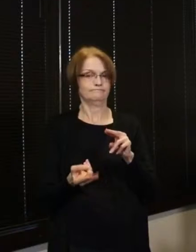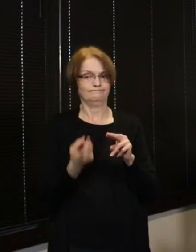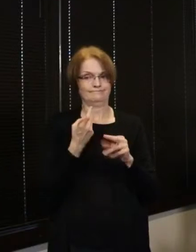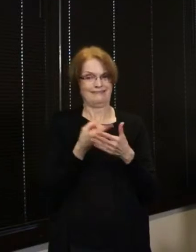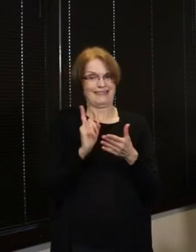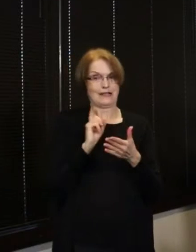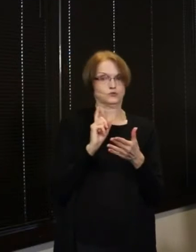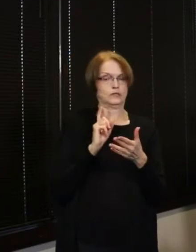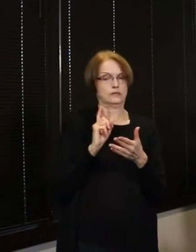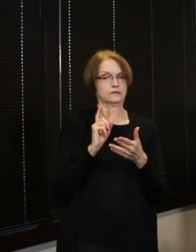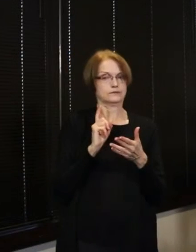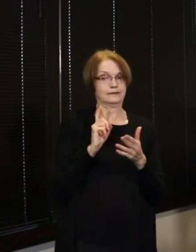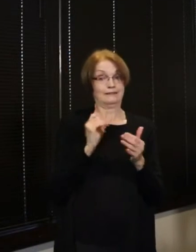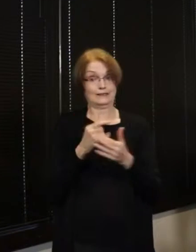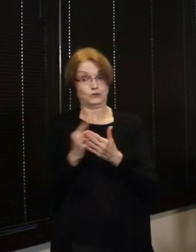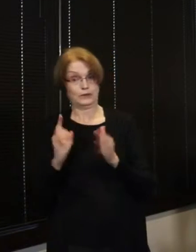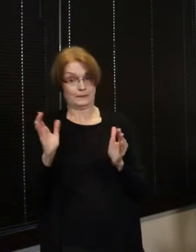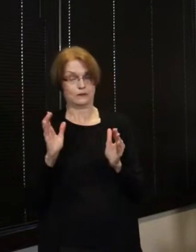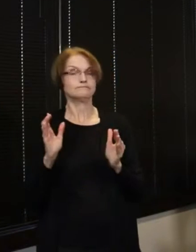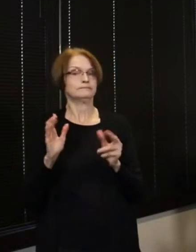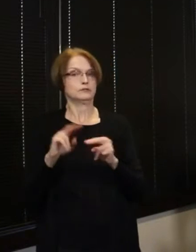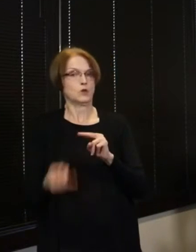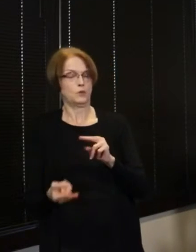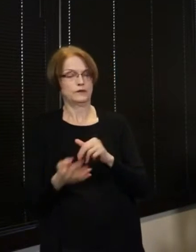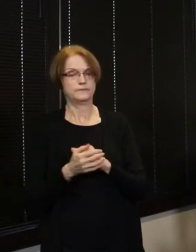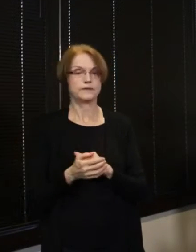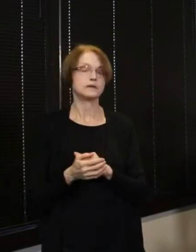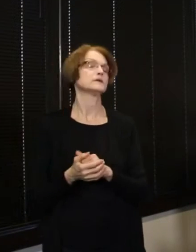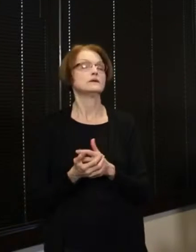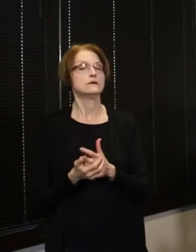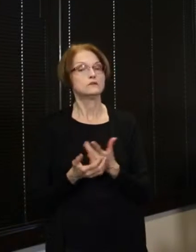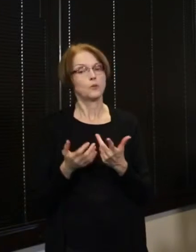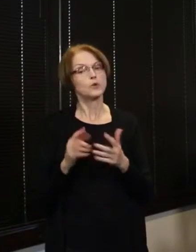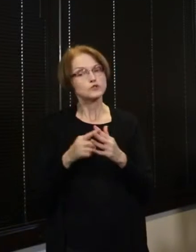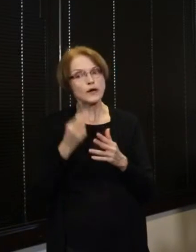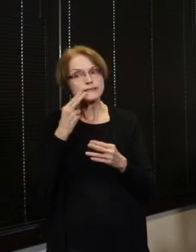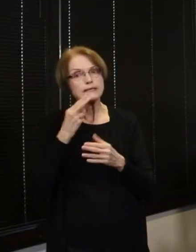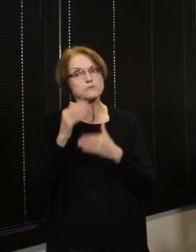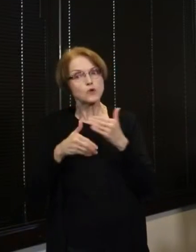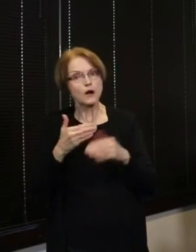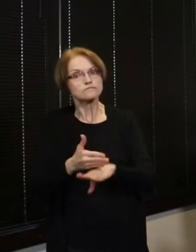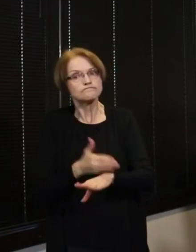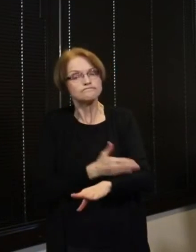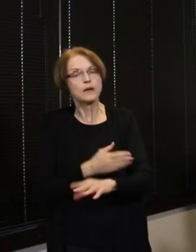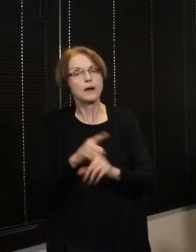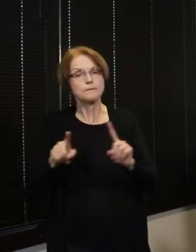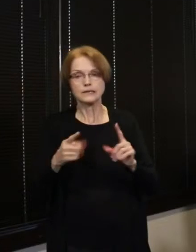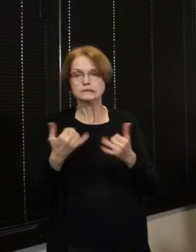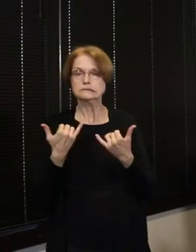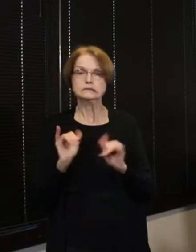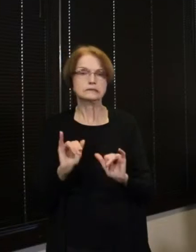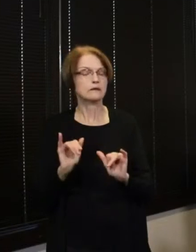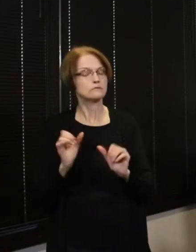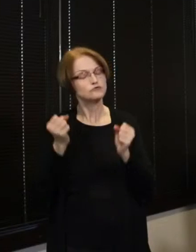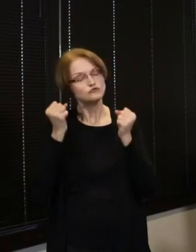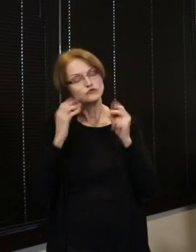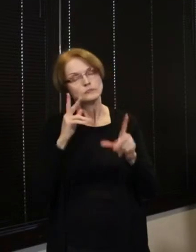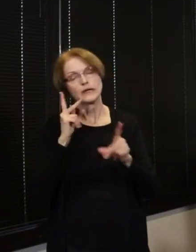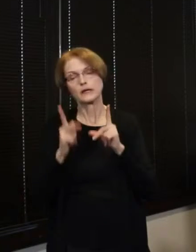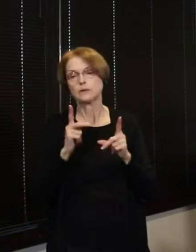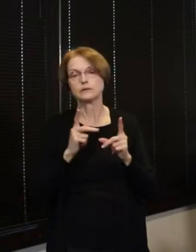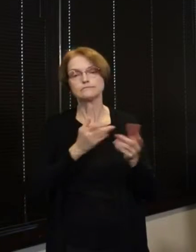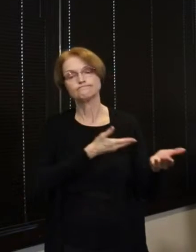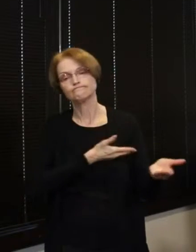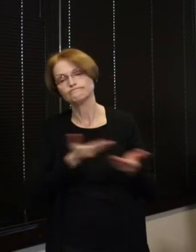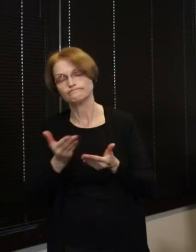week. So in conclusion, we're starting to see some progress, but we still have way too many people in our